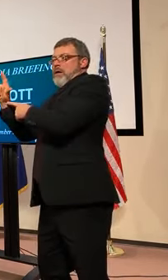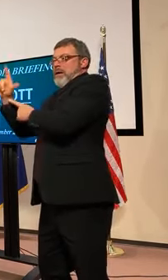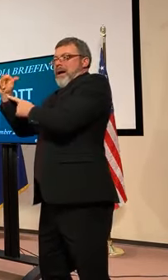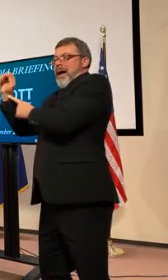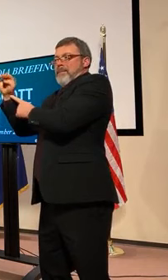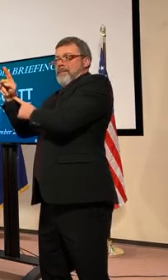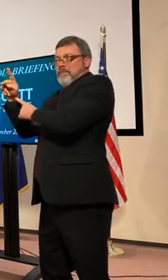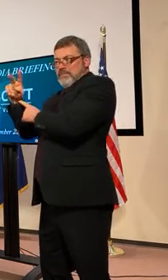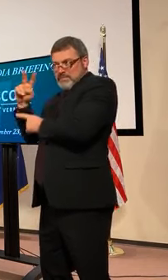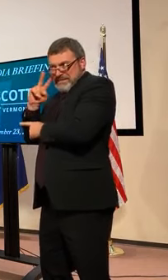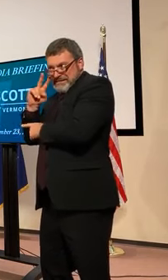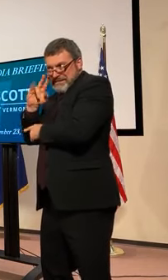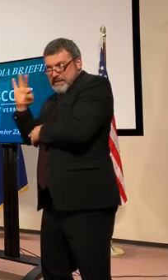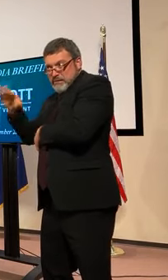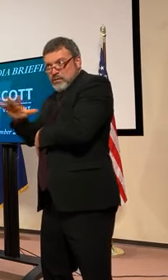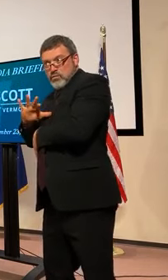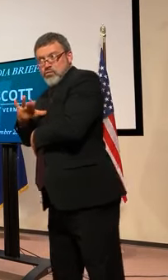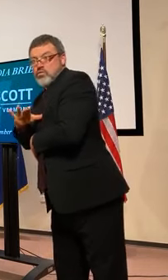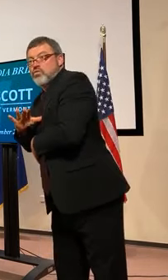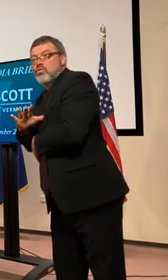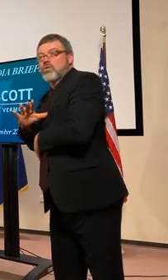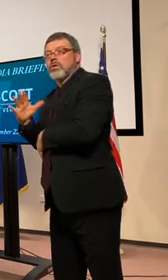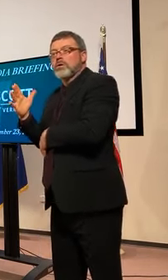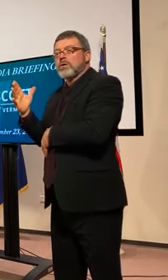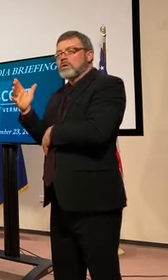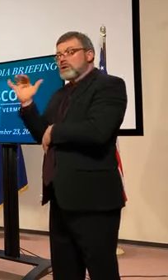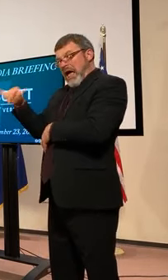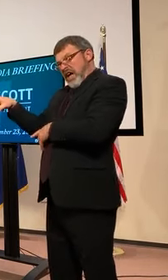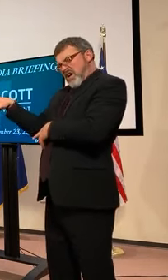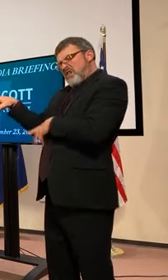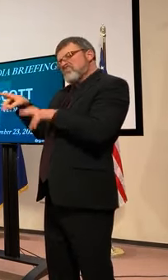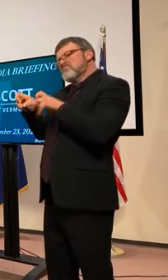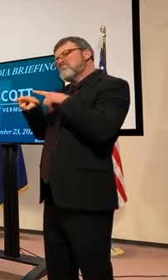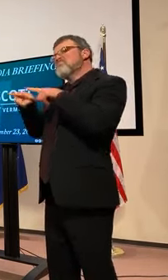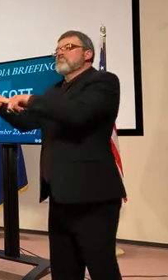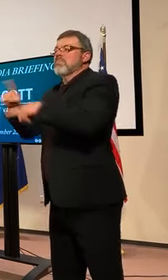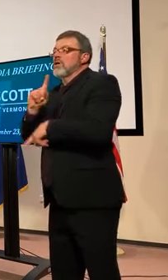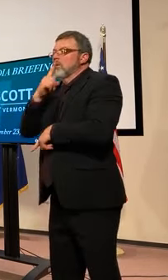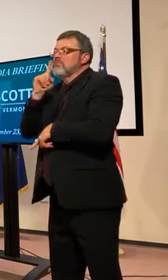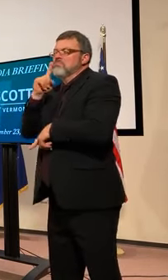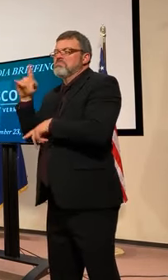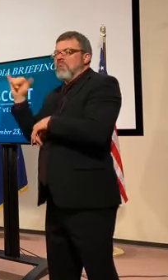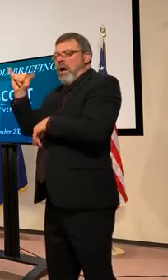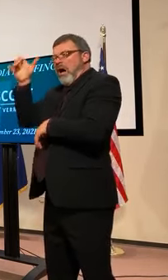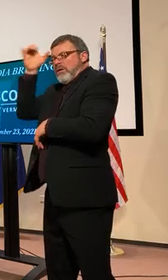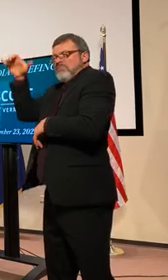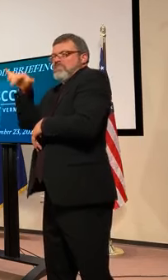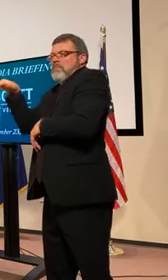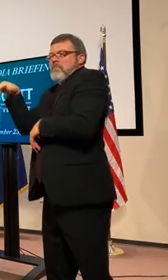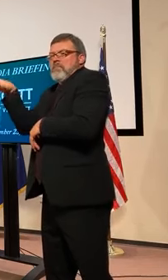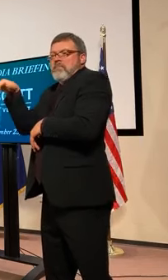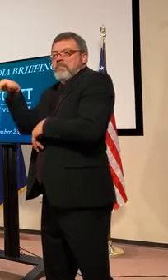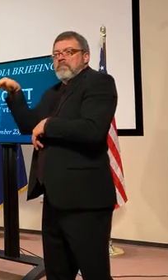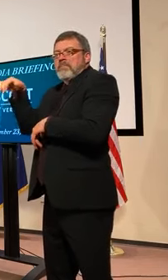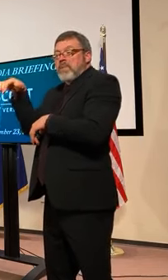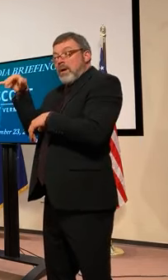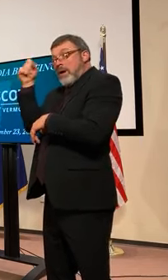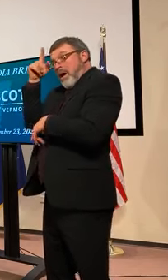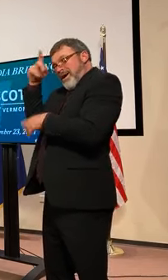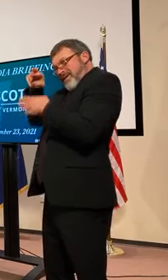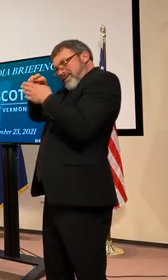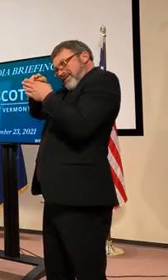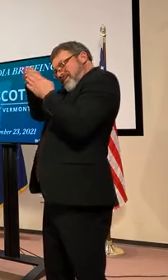PCR-like tests, but have a fairly significant short turnaround this week